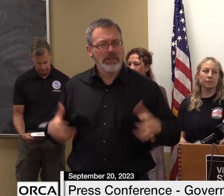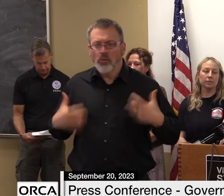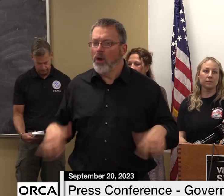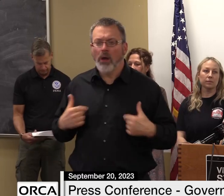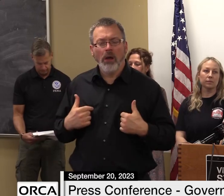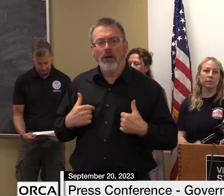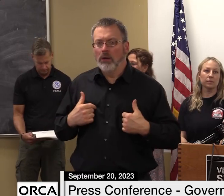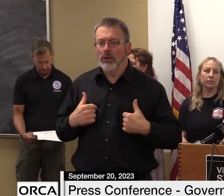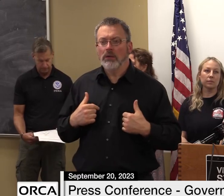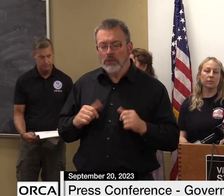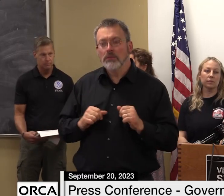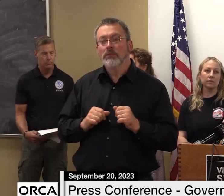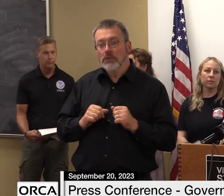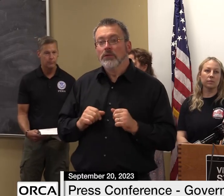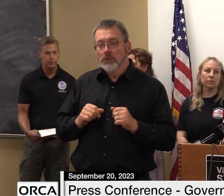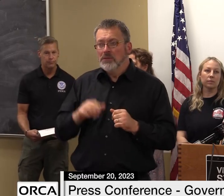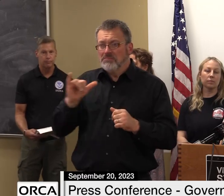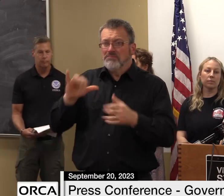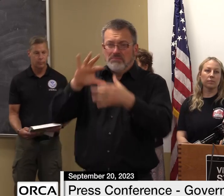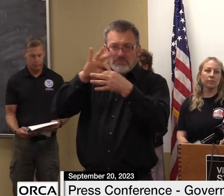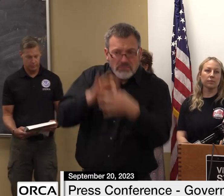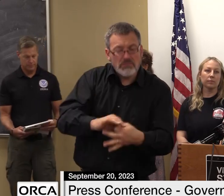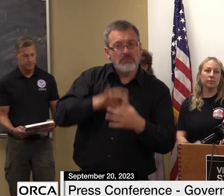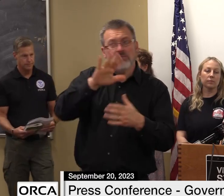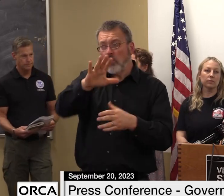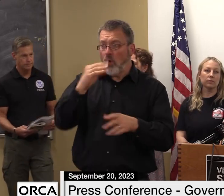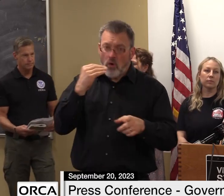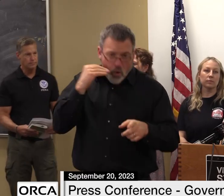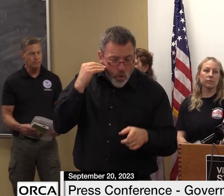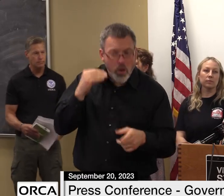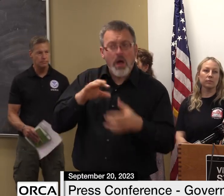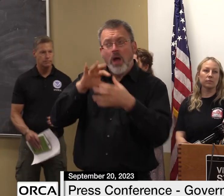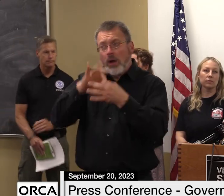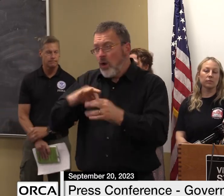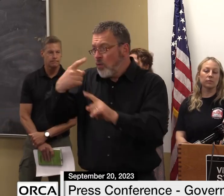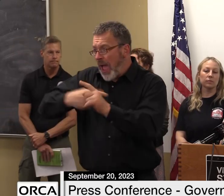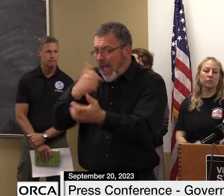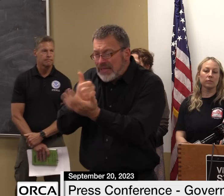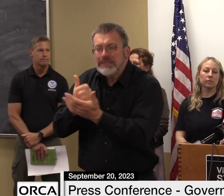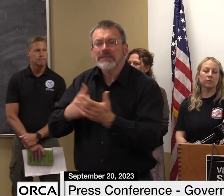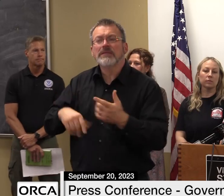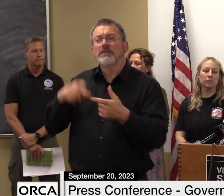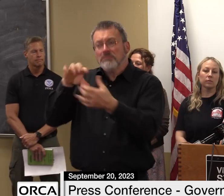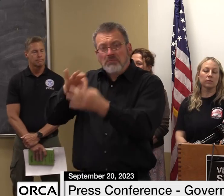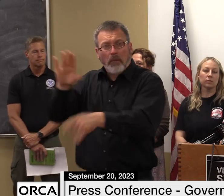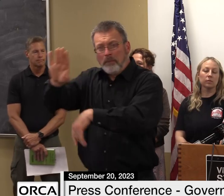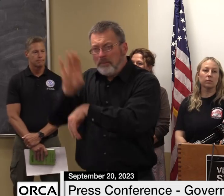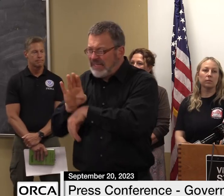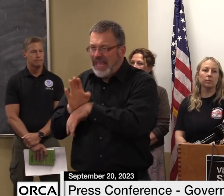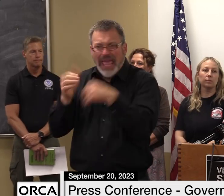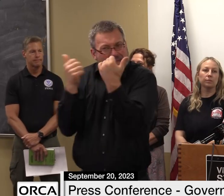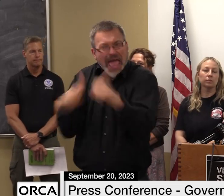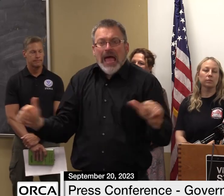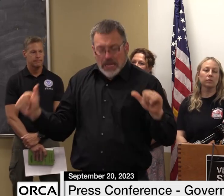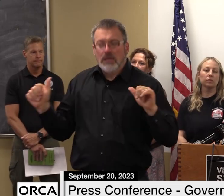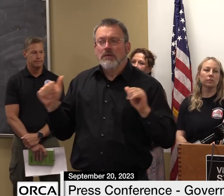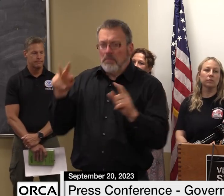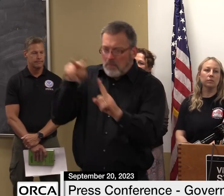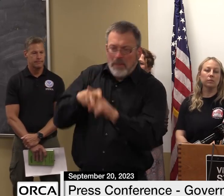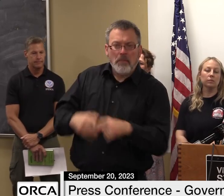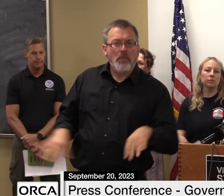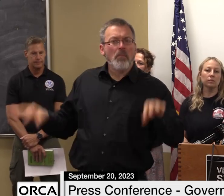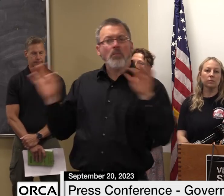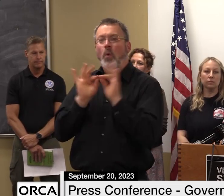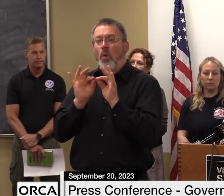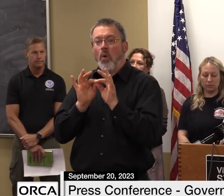home, or it could be related to rental assistance if you're unable to live in your home. I would also say in the realm of the direct